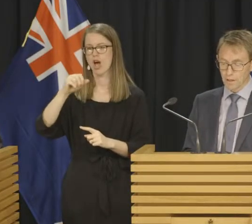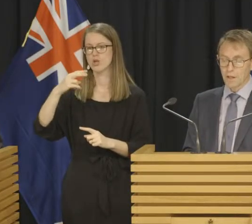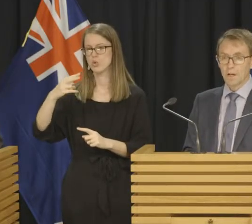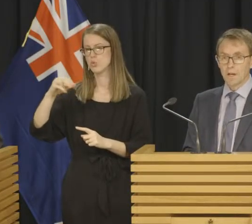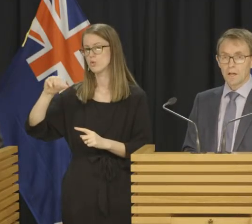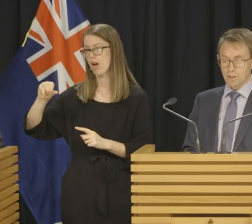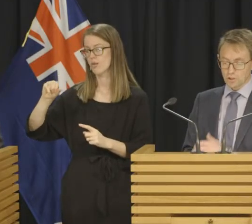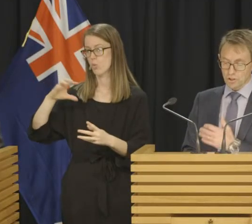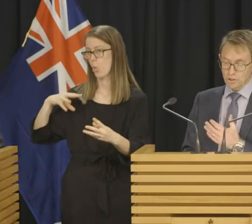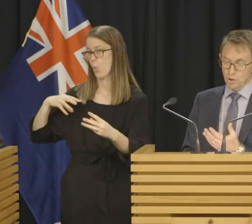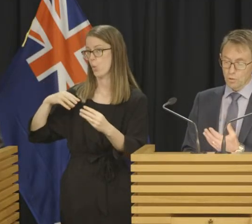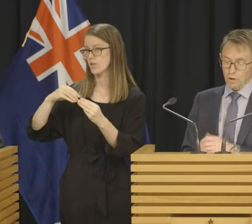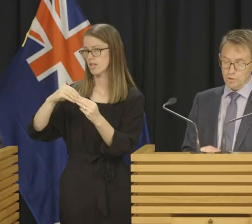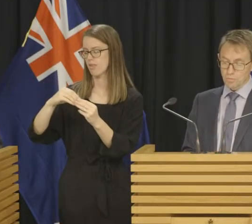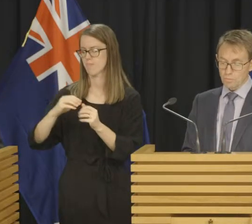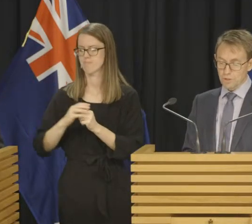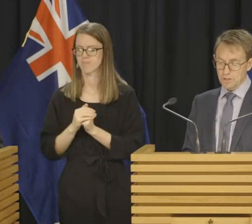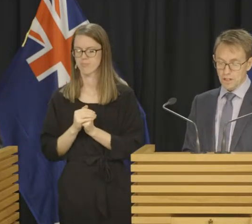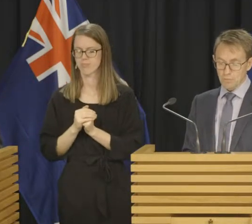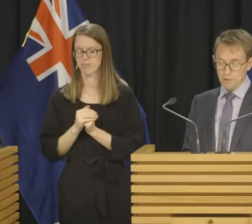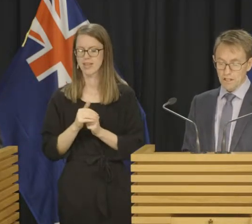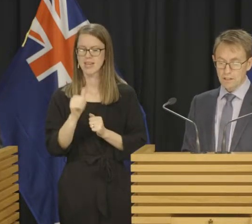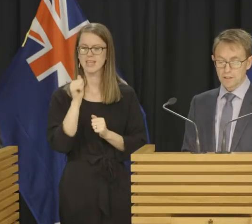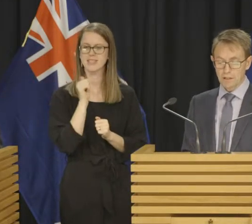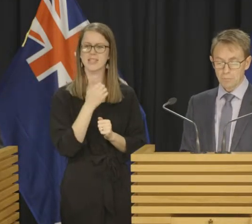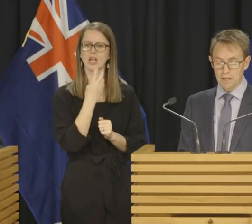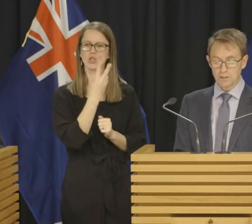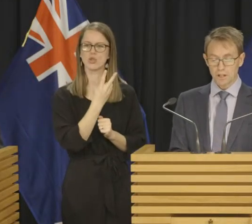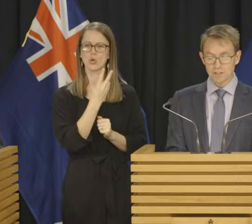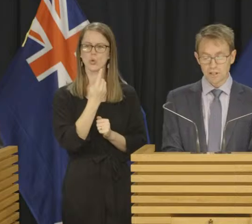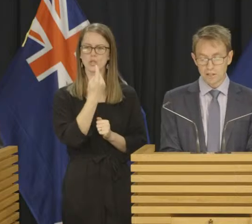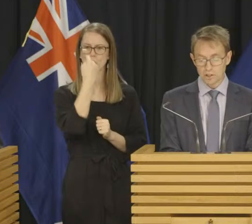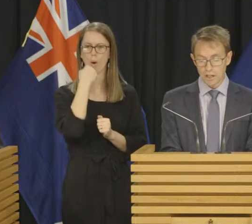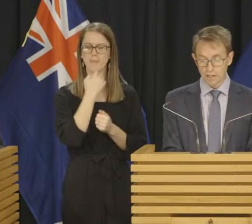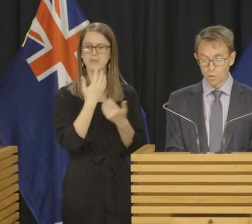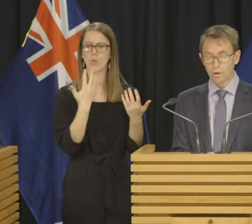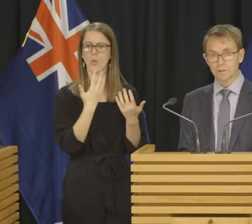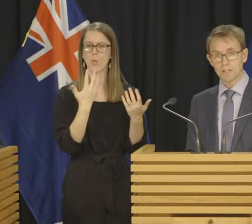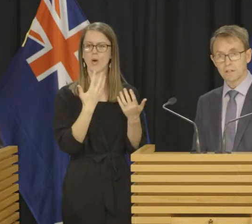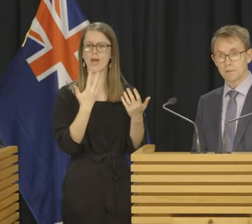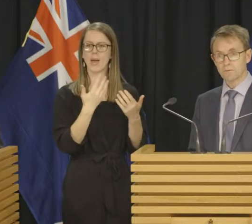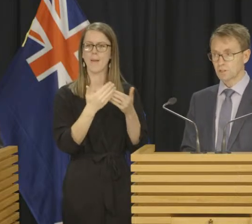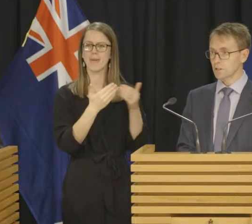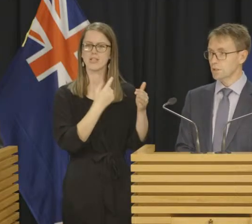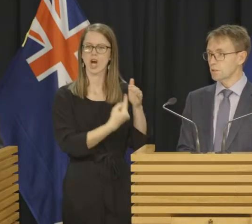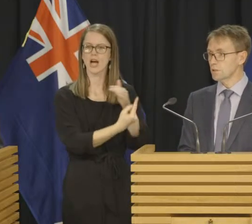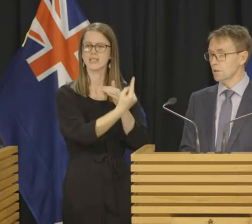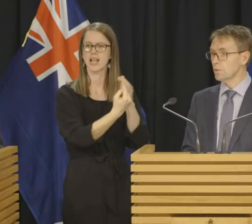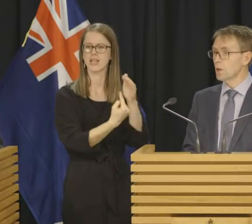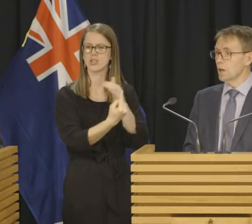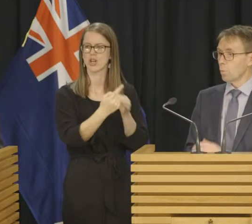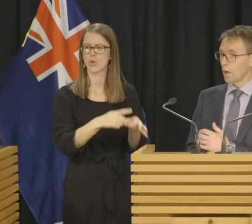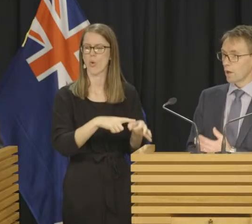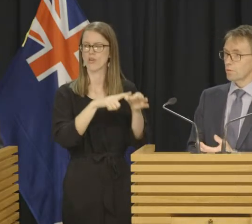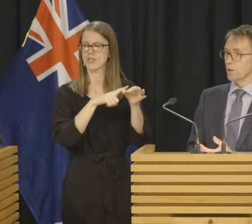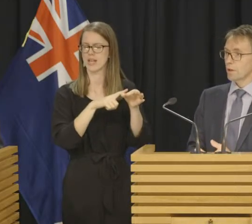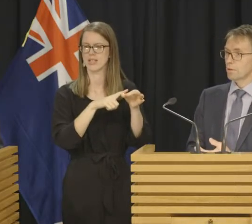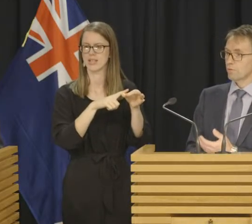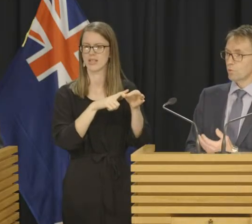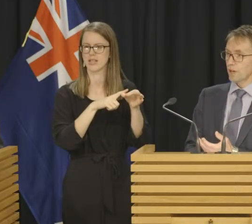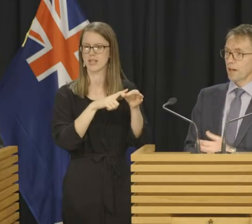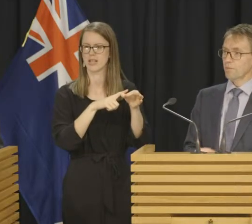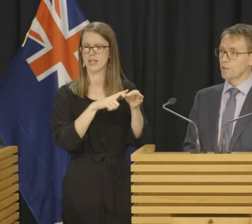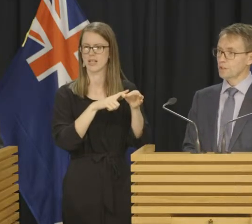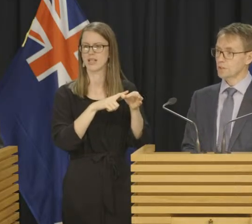482,929. And just 2 of those swabs yesterday were taken in managed isolation and quarantine facilities. So well